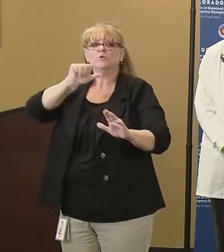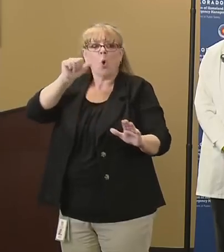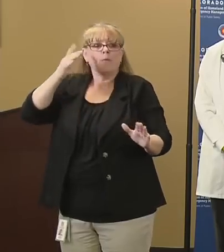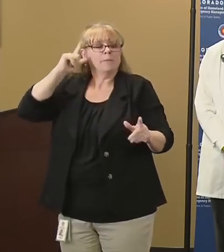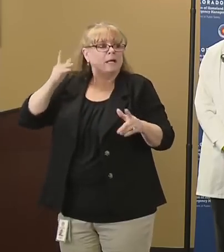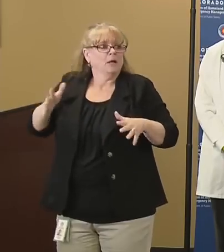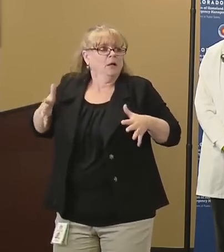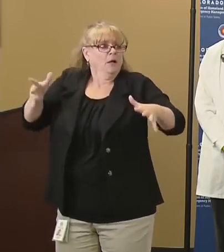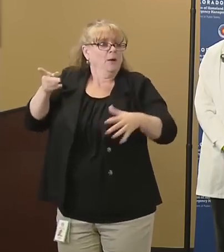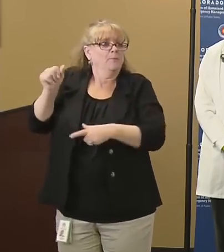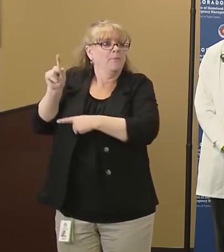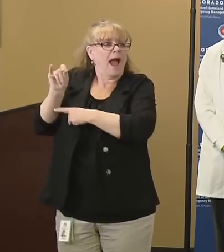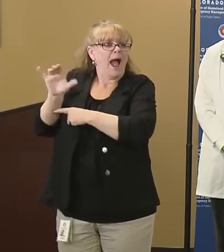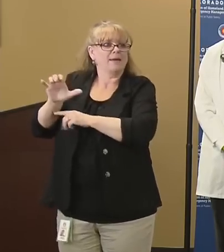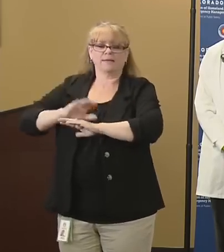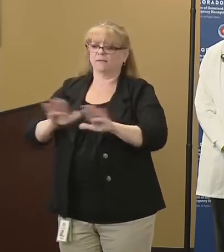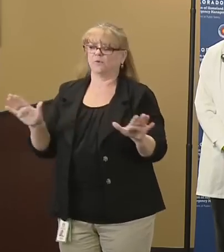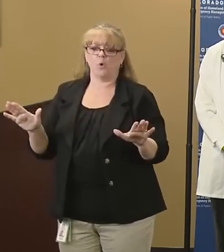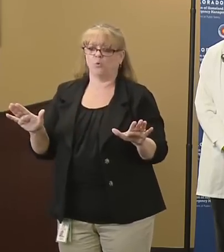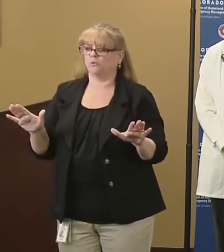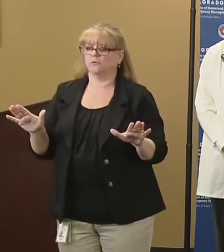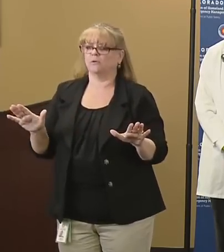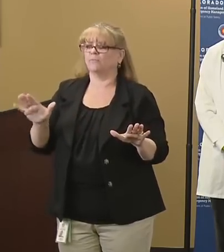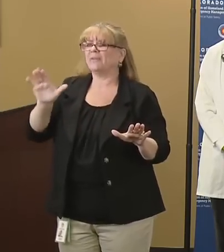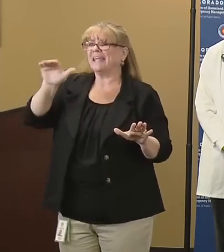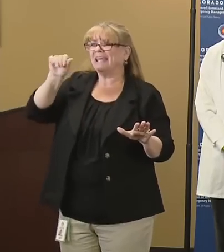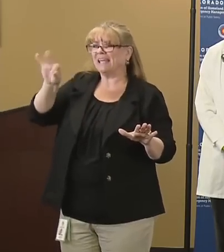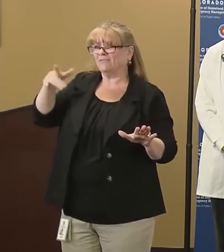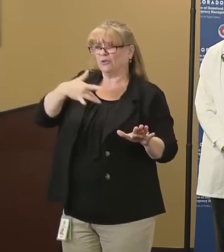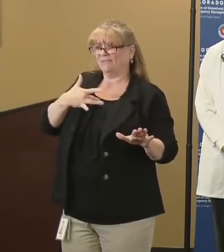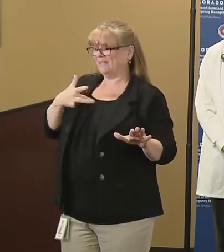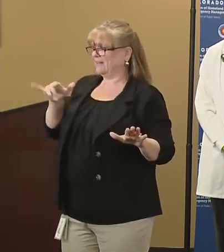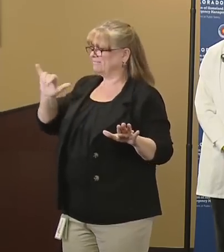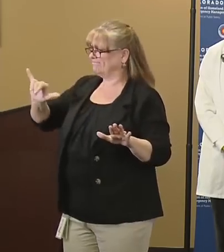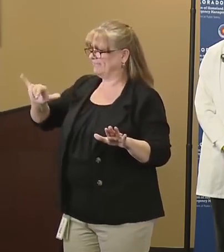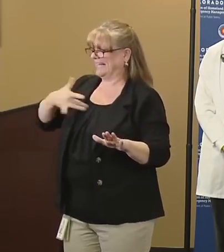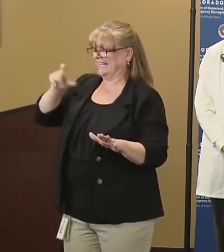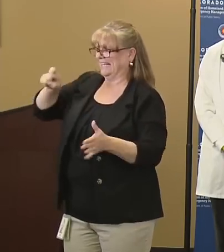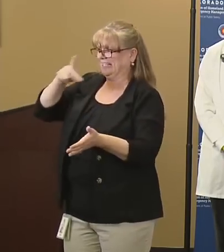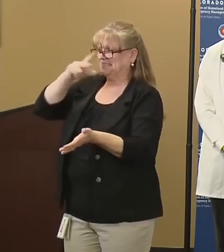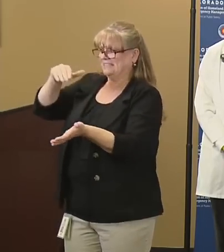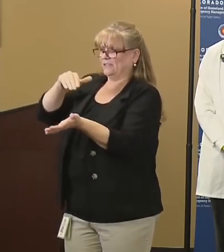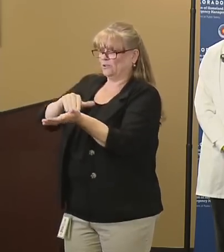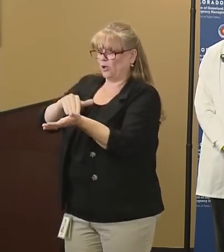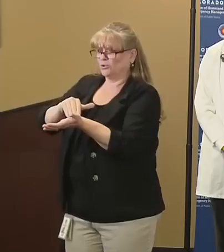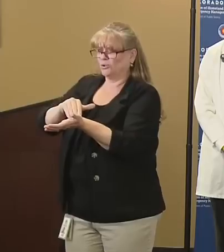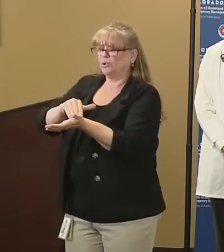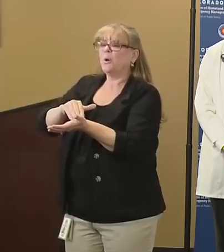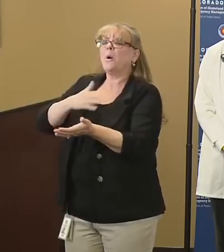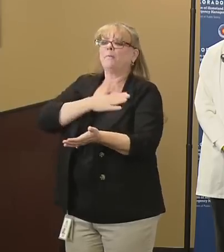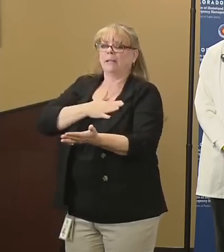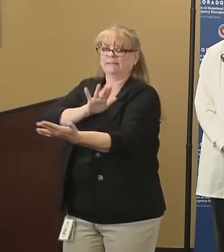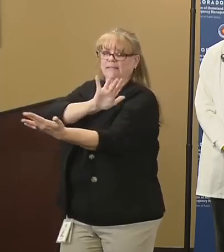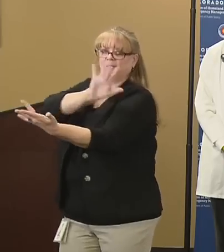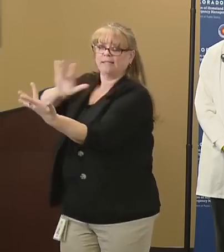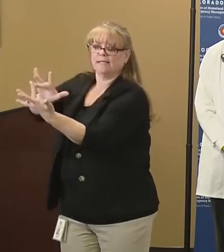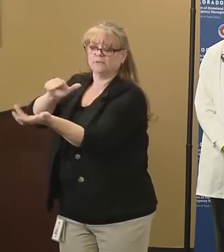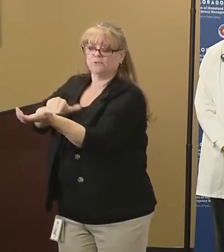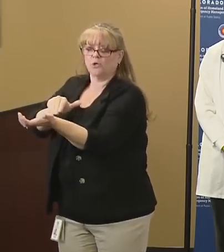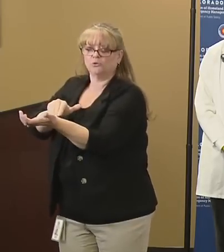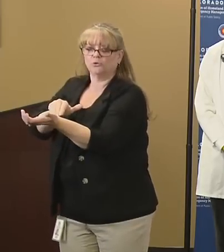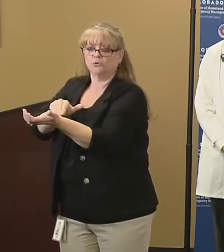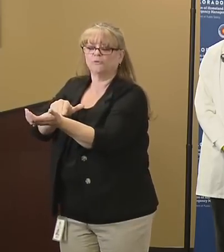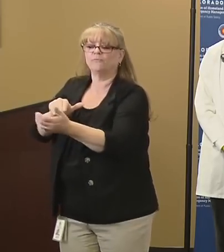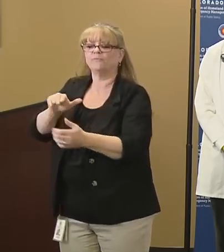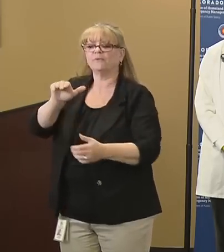you're able to breathe and if you have a fever, experiencing coughing, if you don't need immediate medical attention, you need to stay